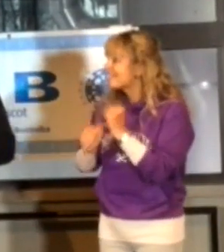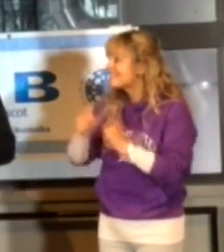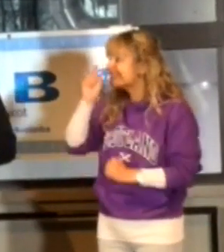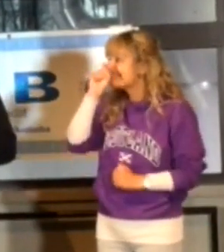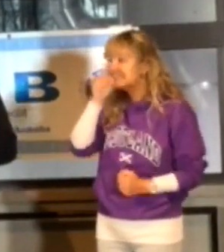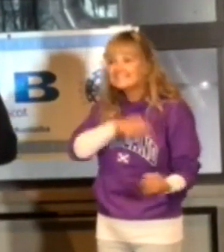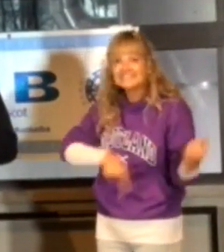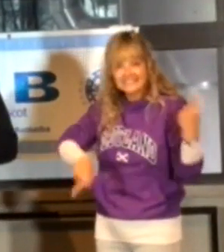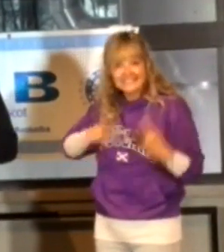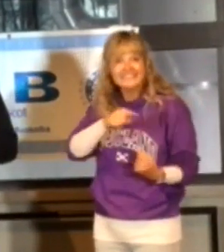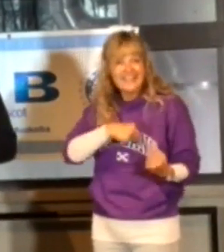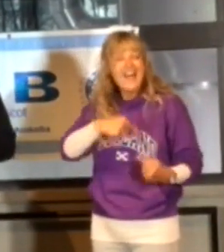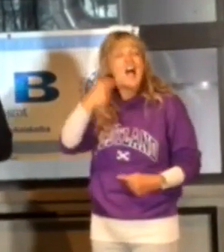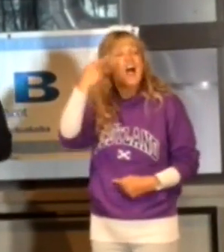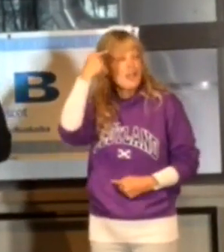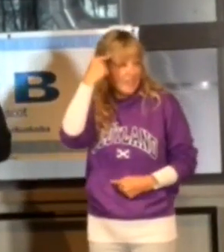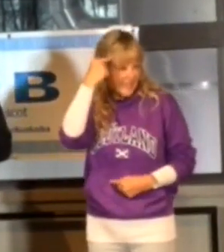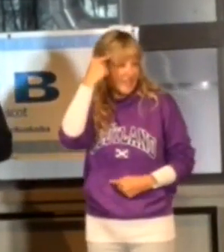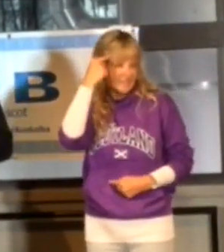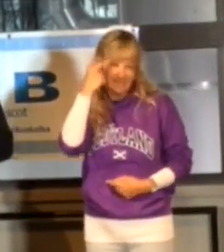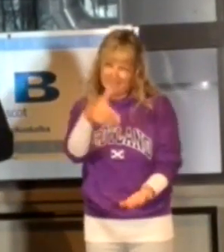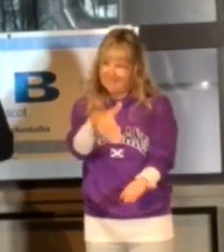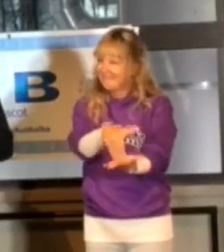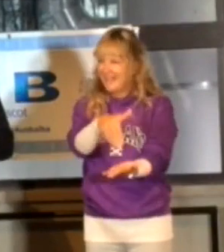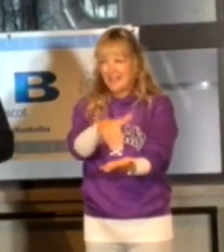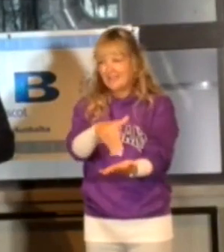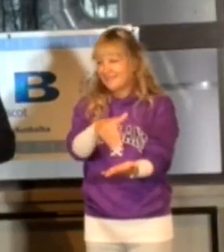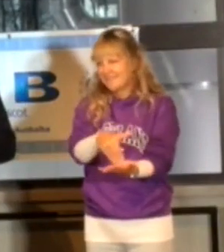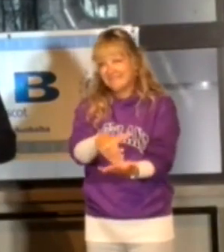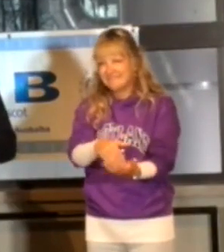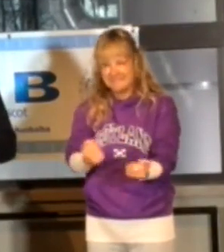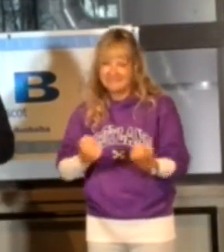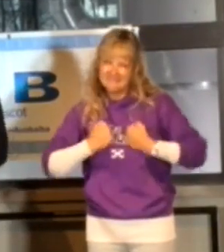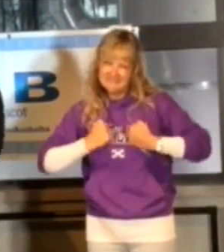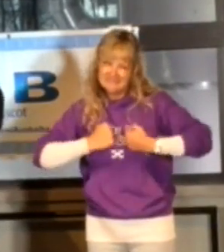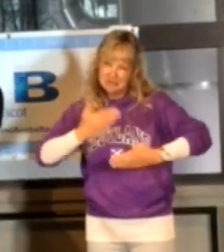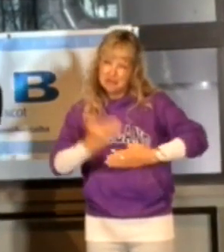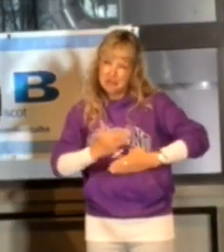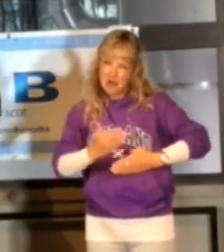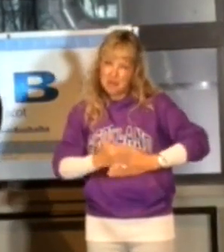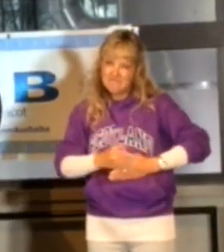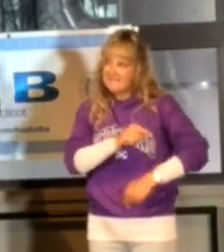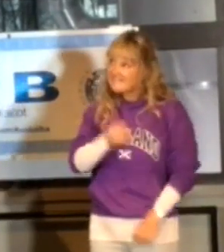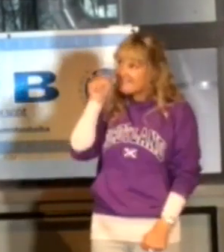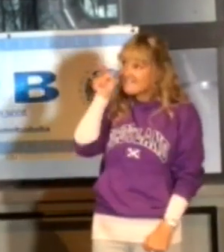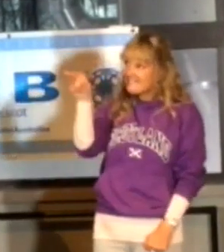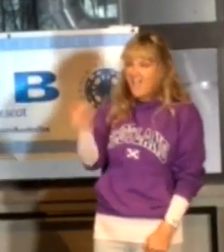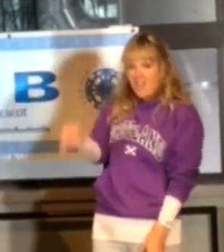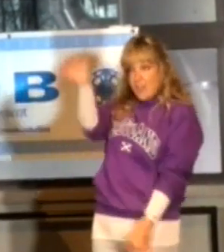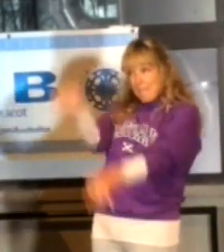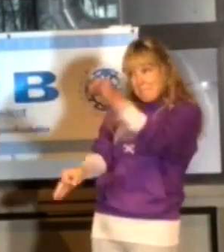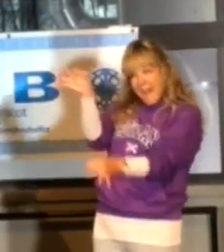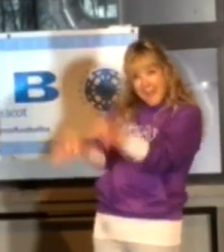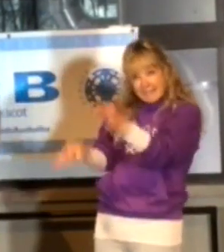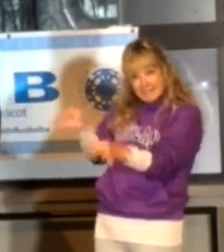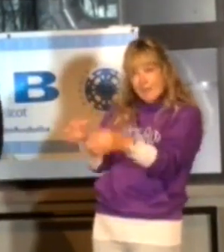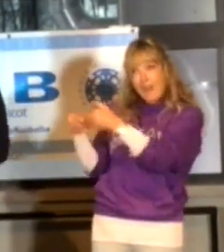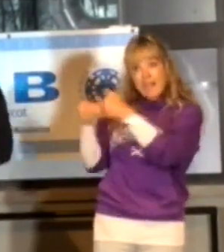now it is clearly the task of the political leadership of the